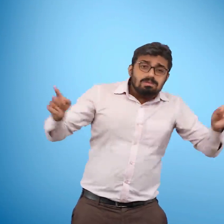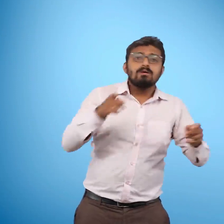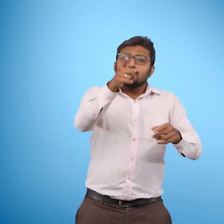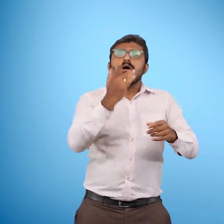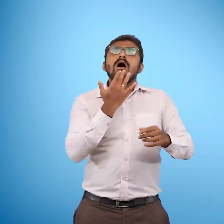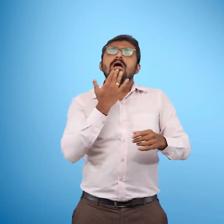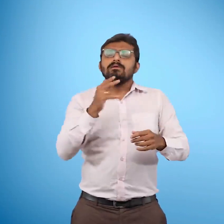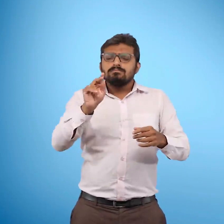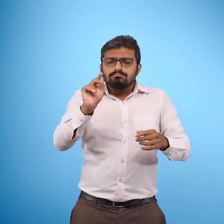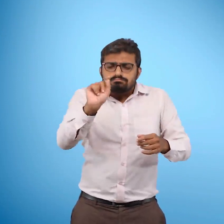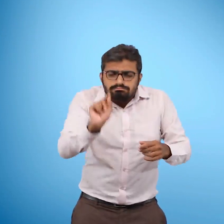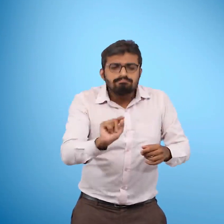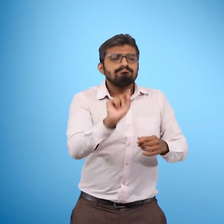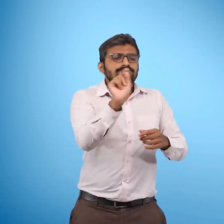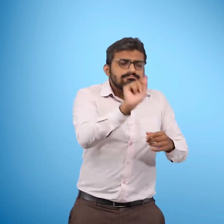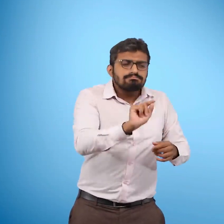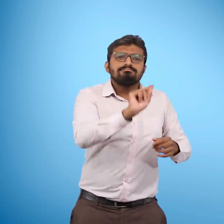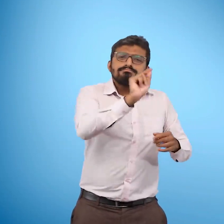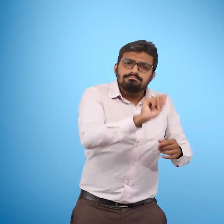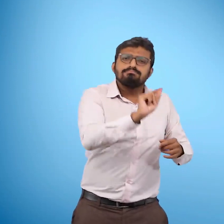Color them all in the grid.